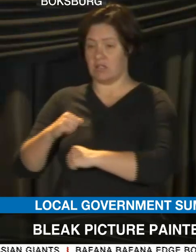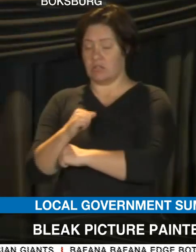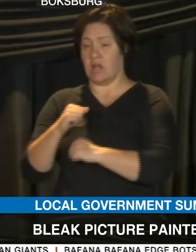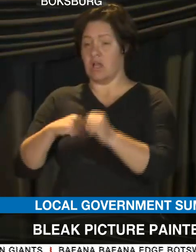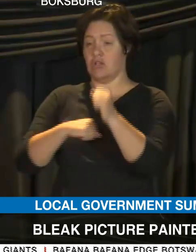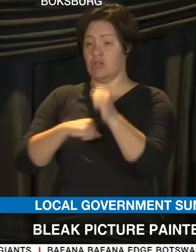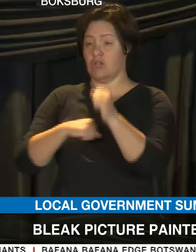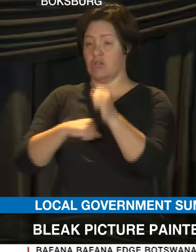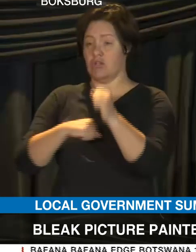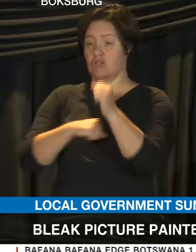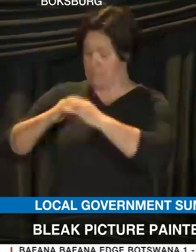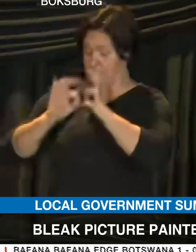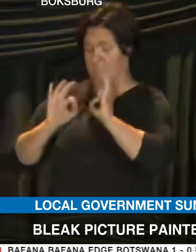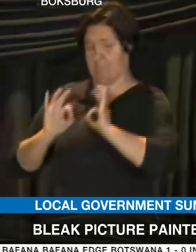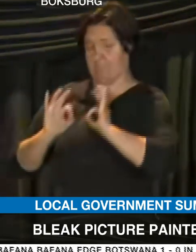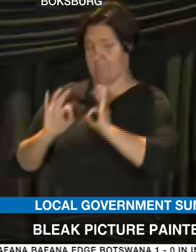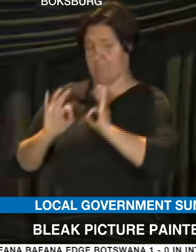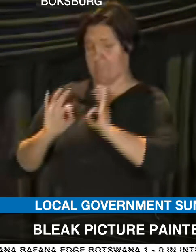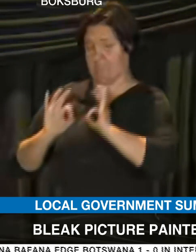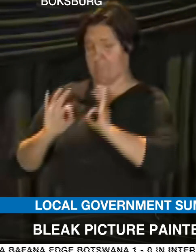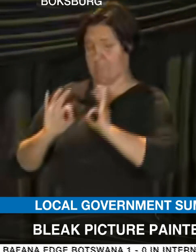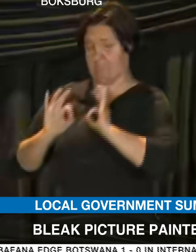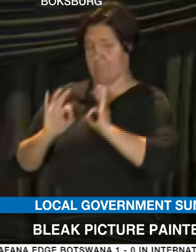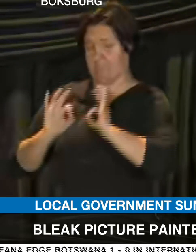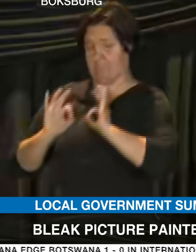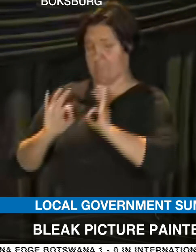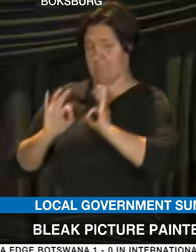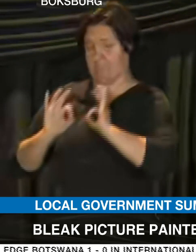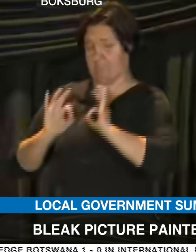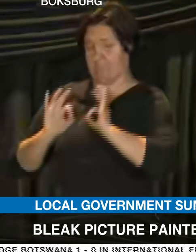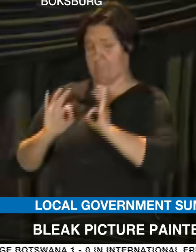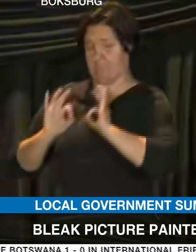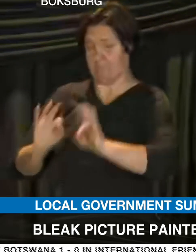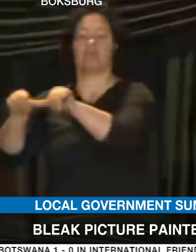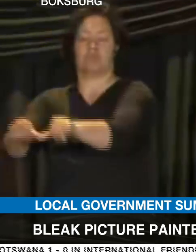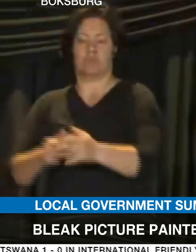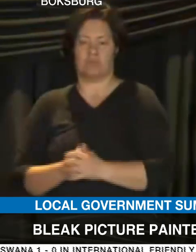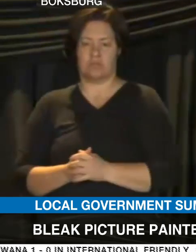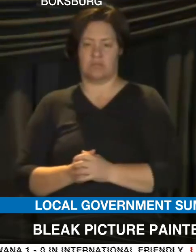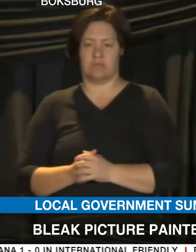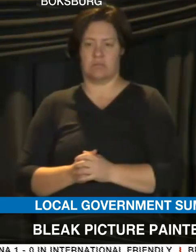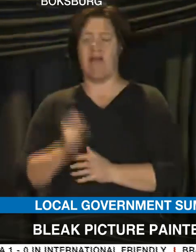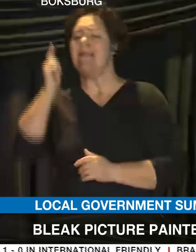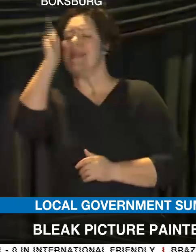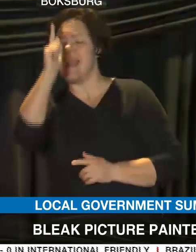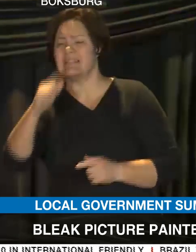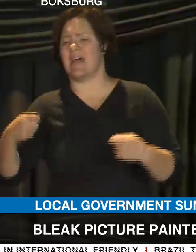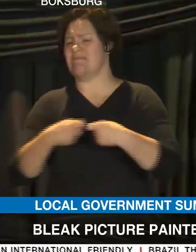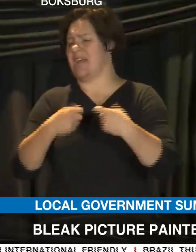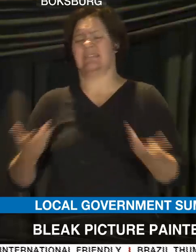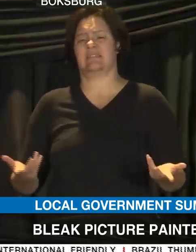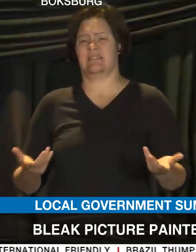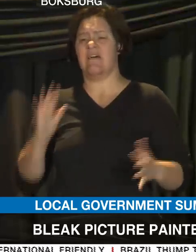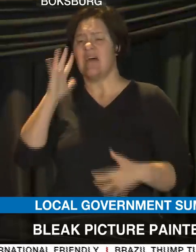we accept that that is the structure and we move forward with it, and we will fight later, 5